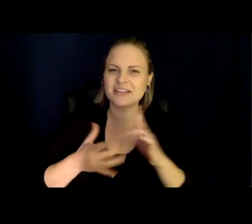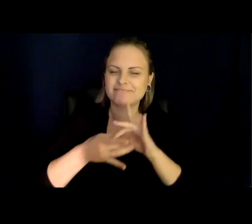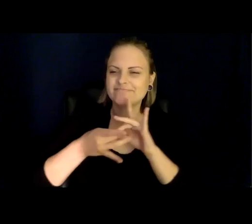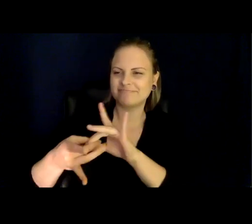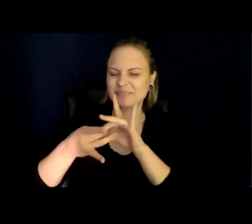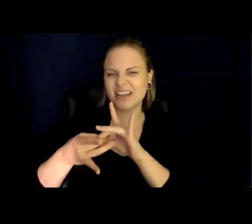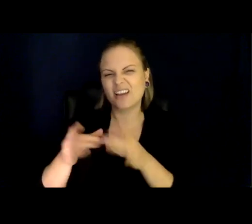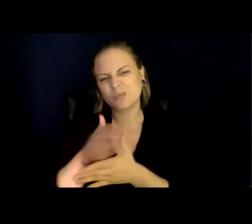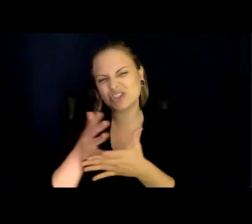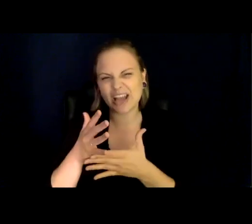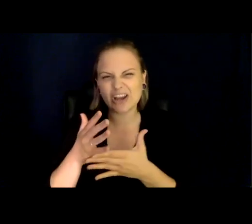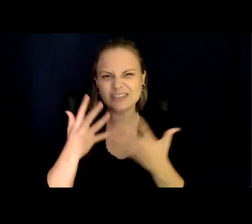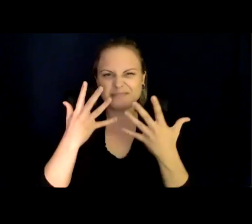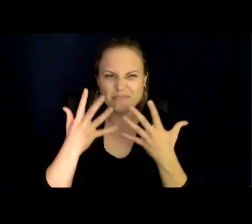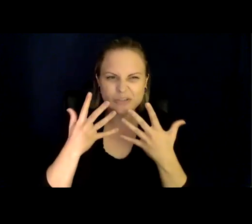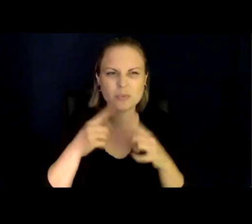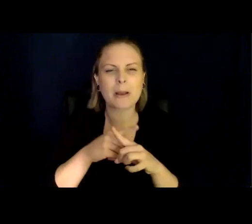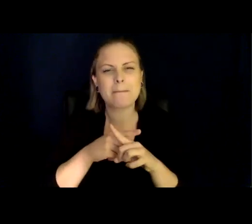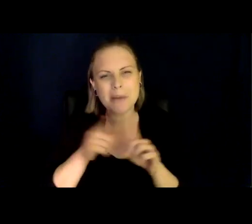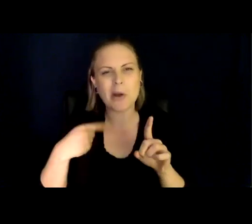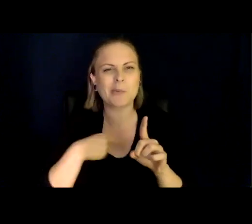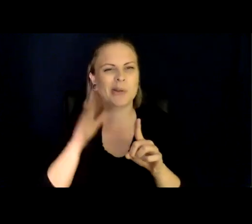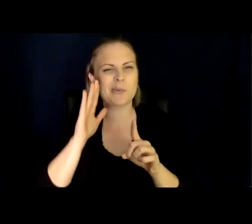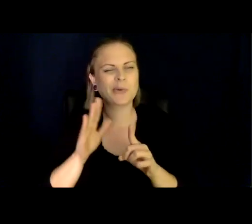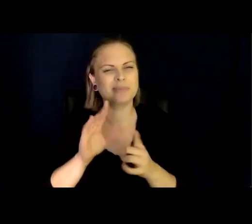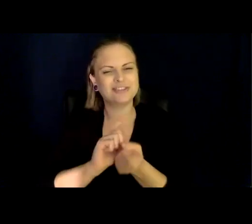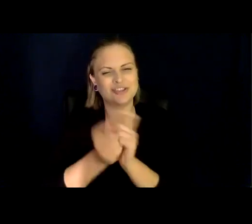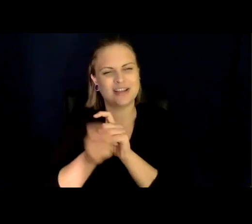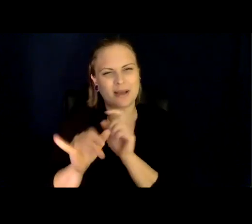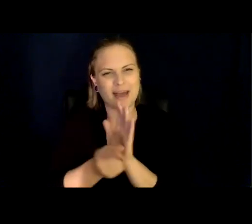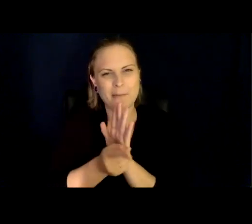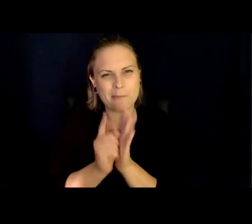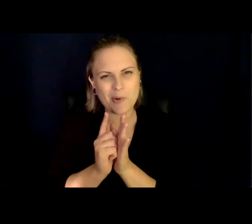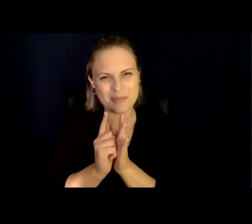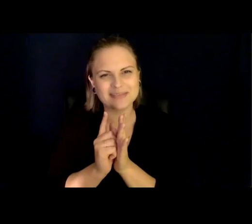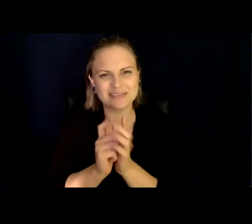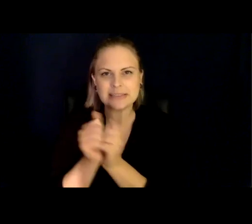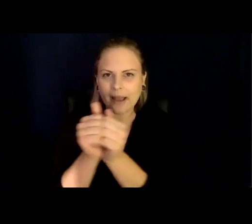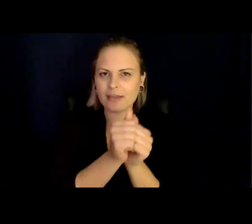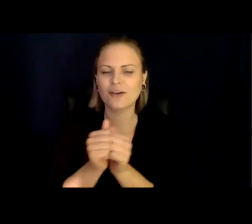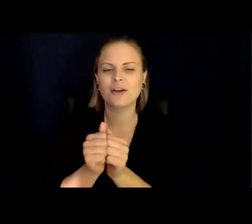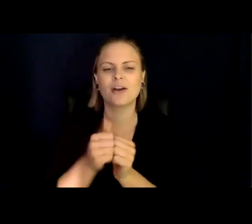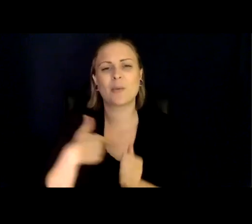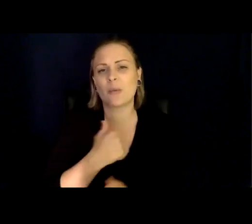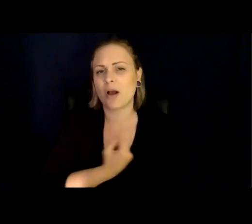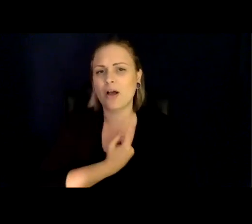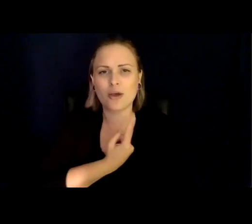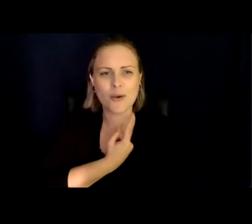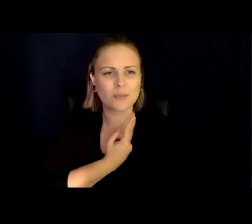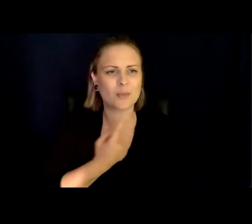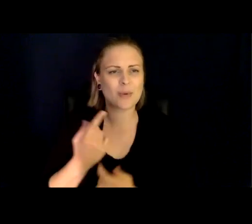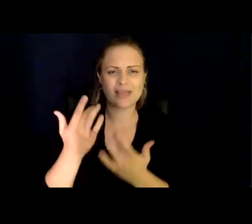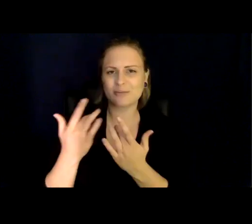knew that we were being changed by our joint bond. We were on our own and at the mercy of harsh natural elements. We had to